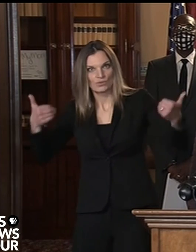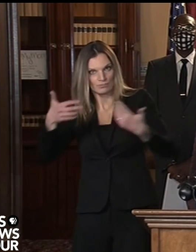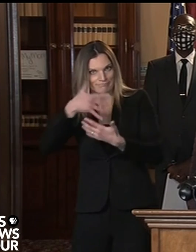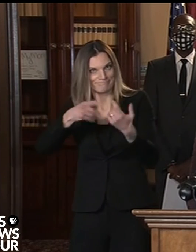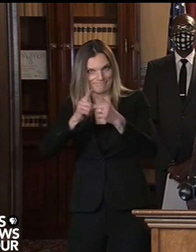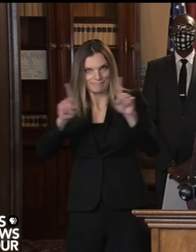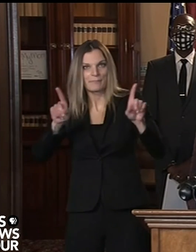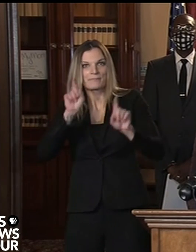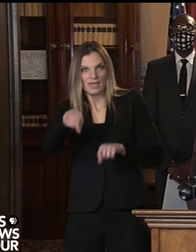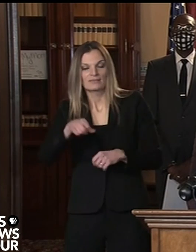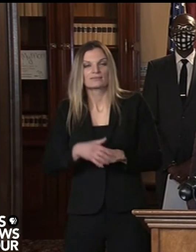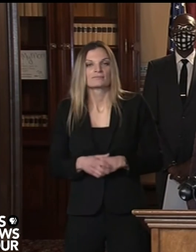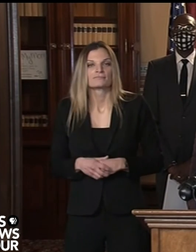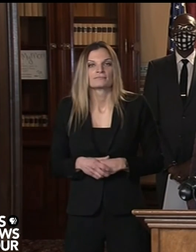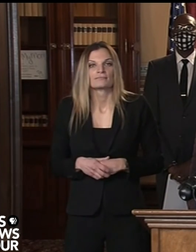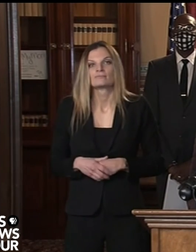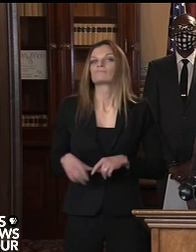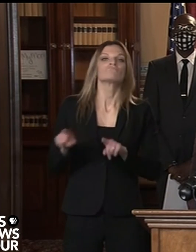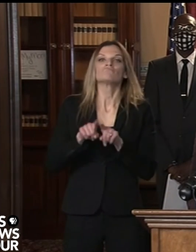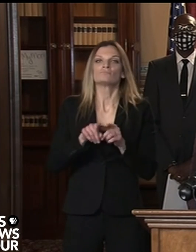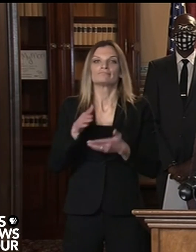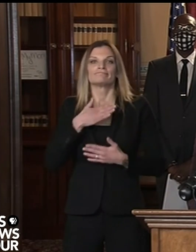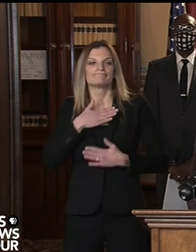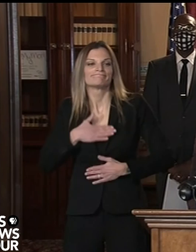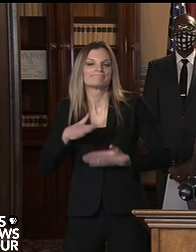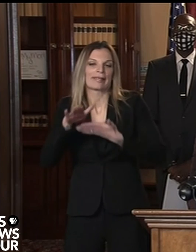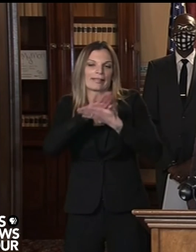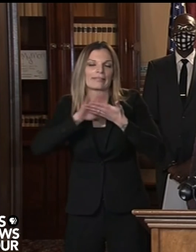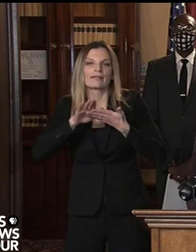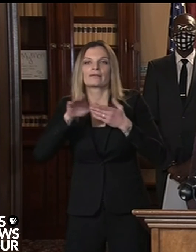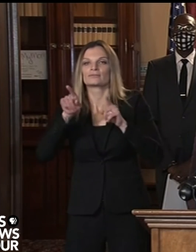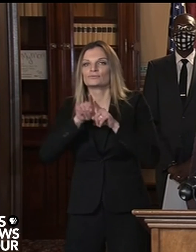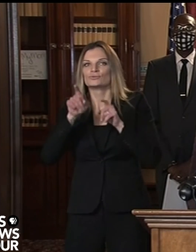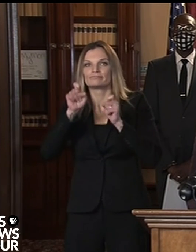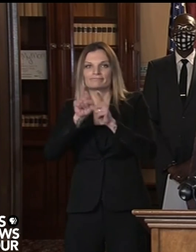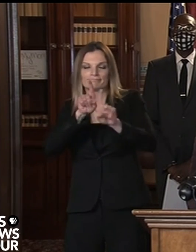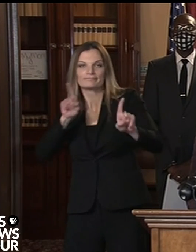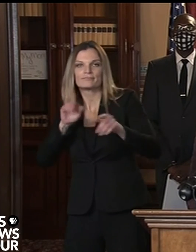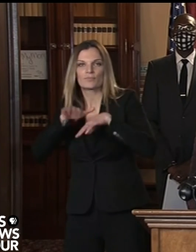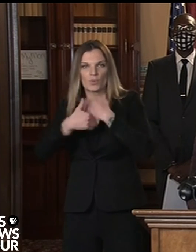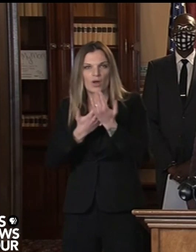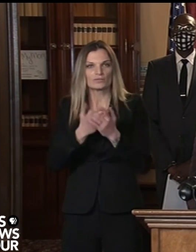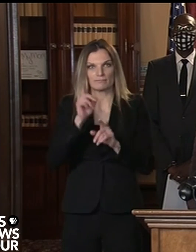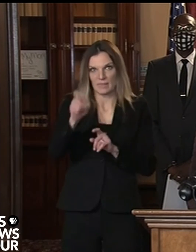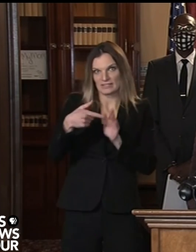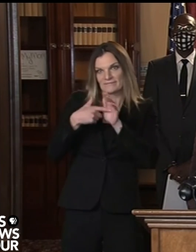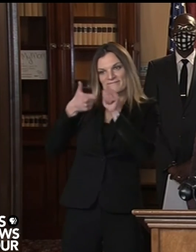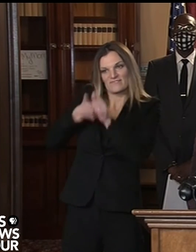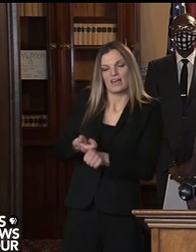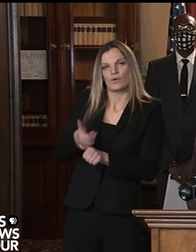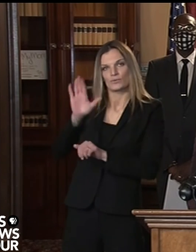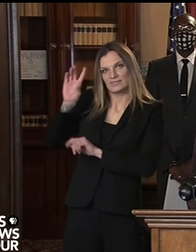to utilize proper hygienic protocols. The MDOC is also